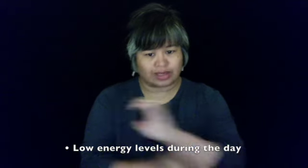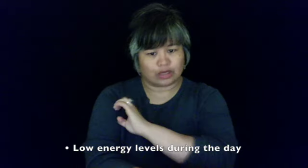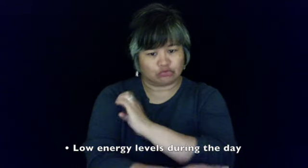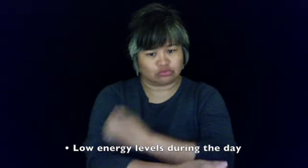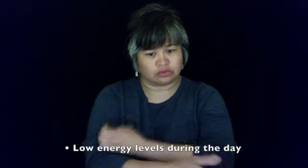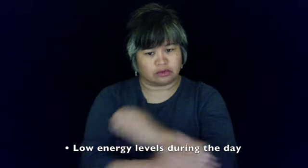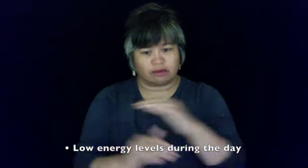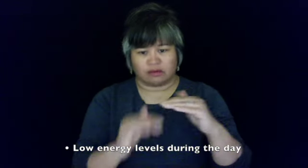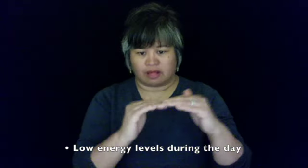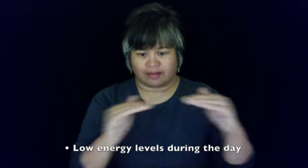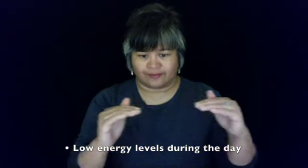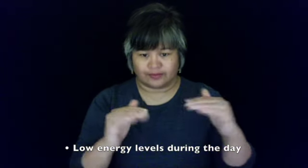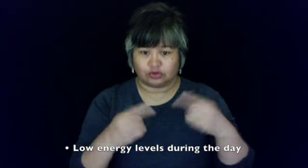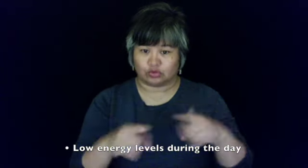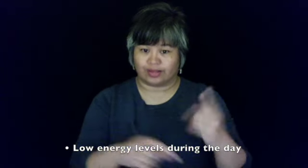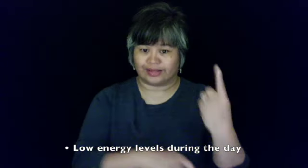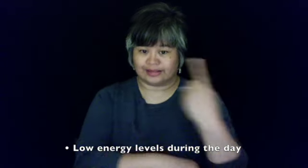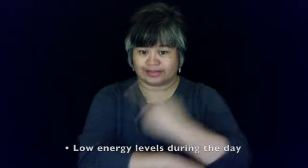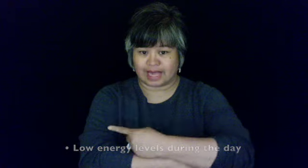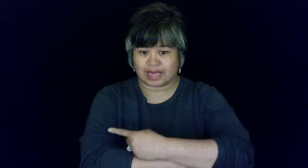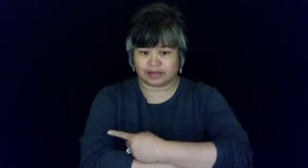low energy levels during the day,